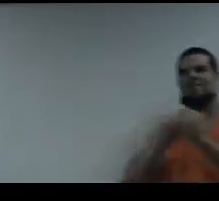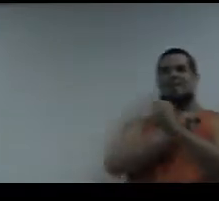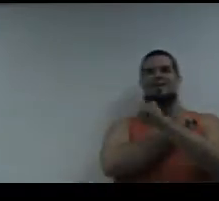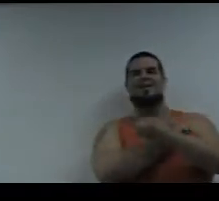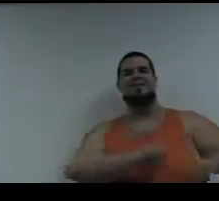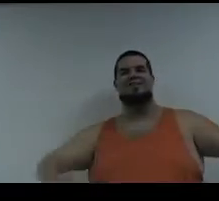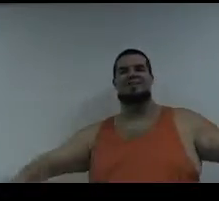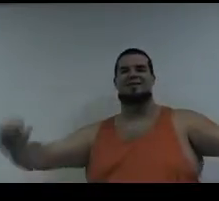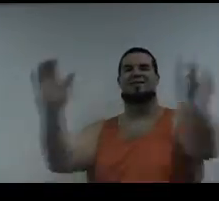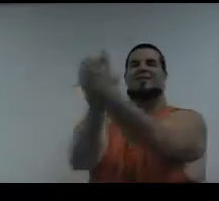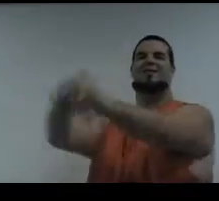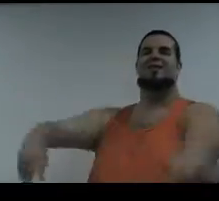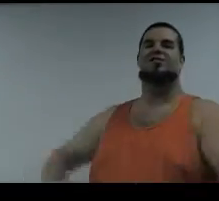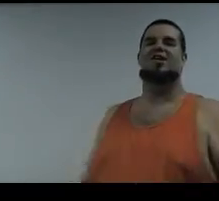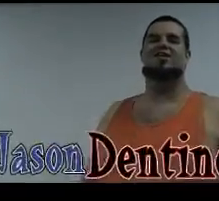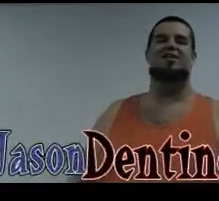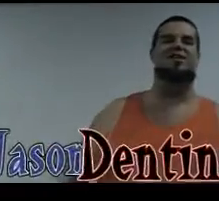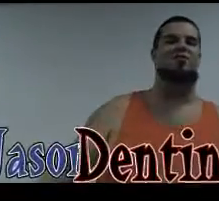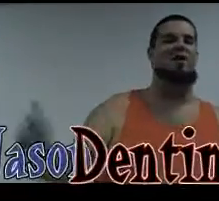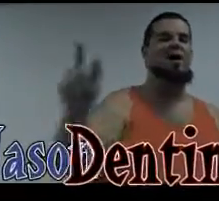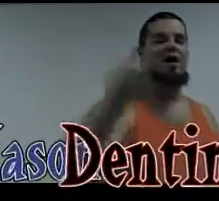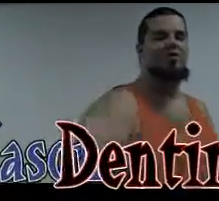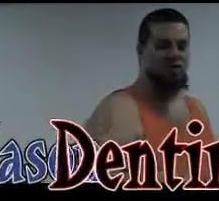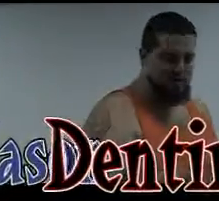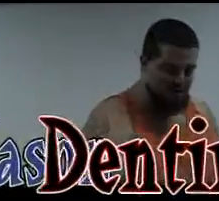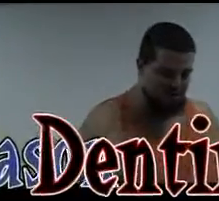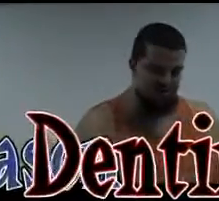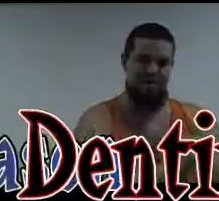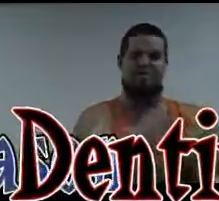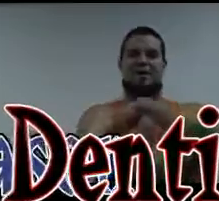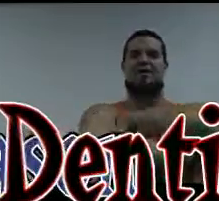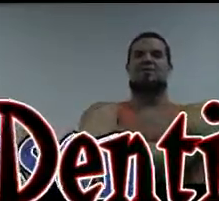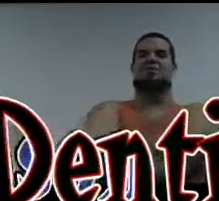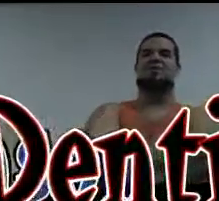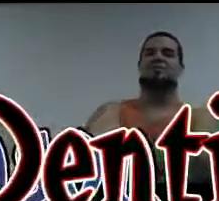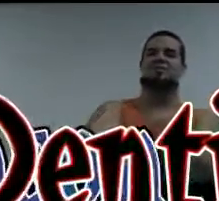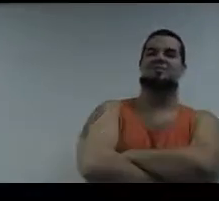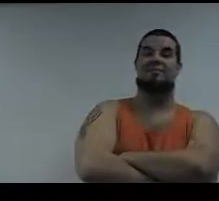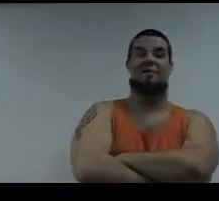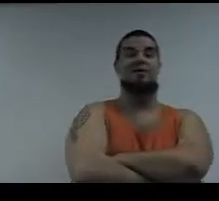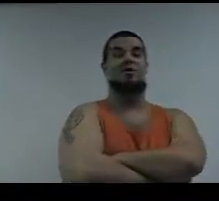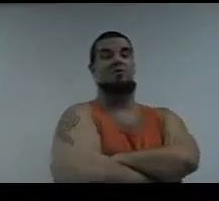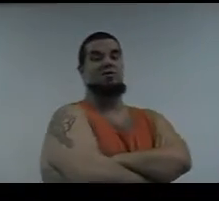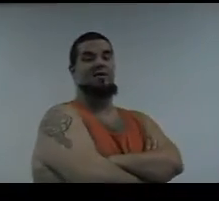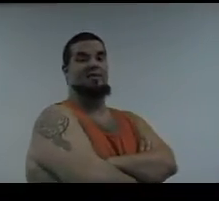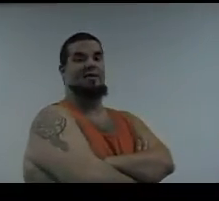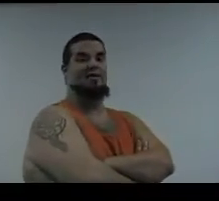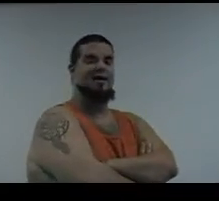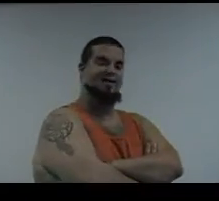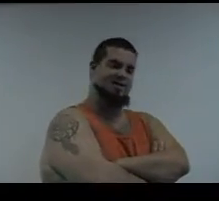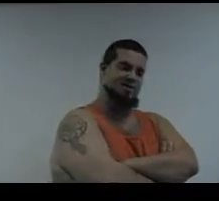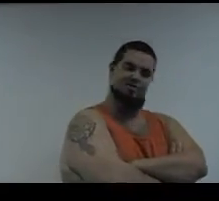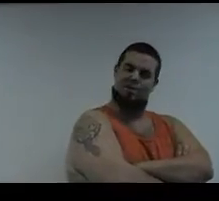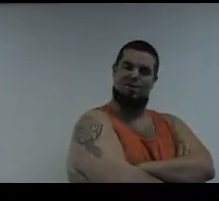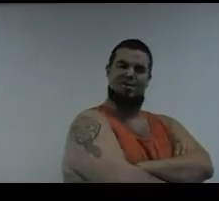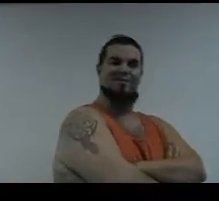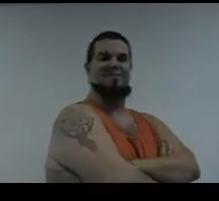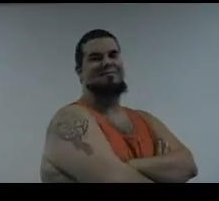Ladies and gentlemen, Jason Dentino, owner, operator of Milestone Wrestling. I'm going to drop a little knowledge on you boys and girls.